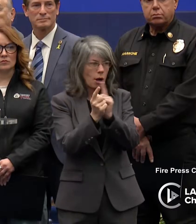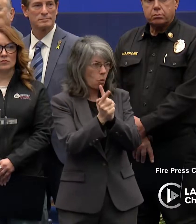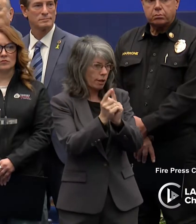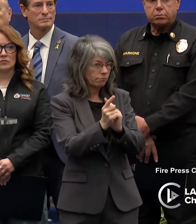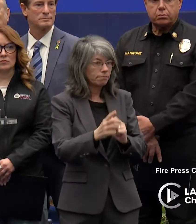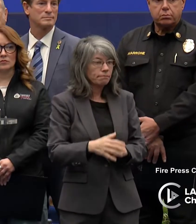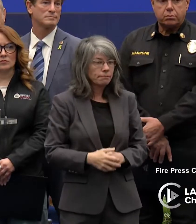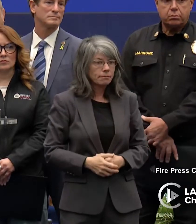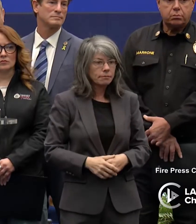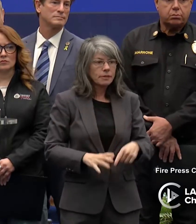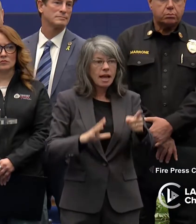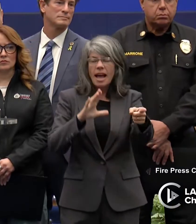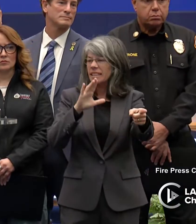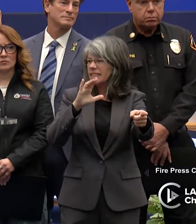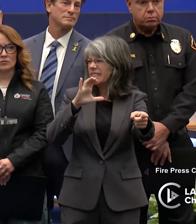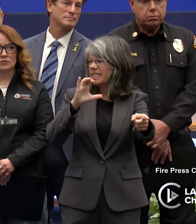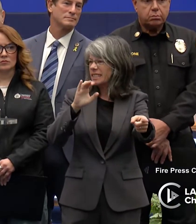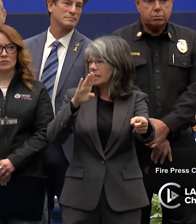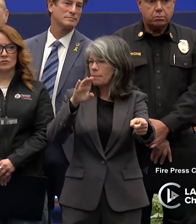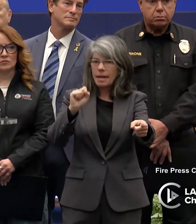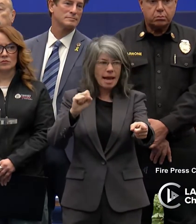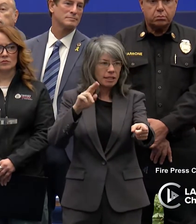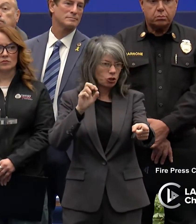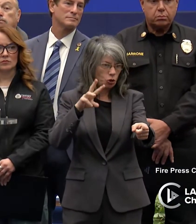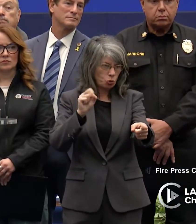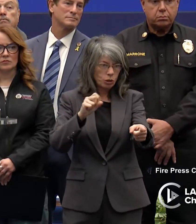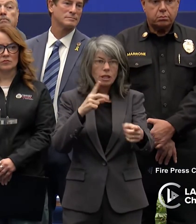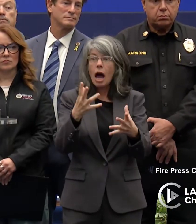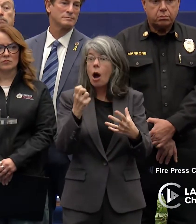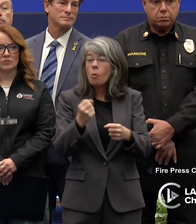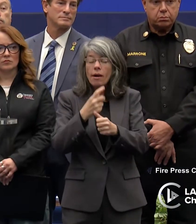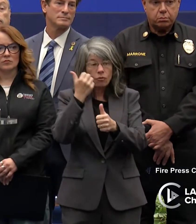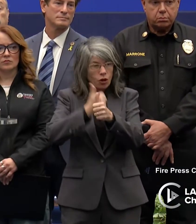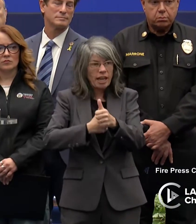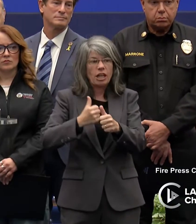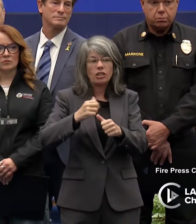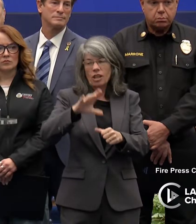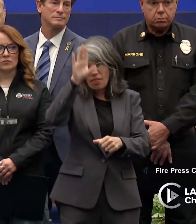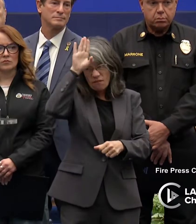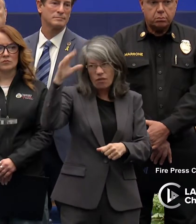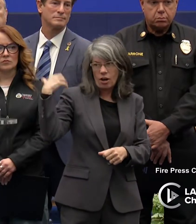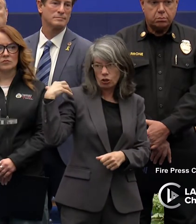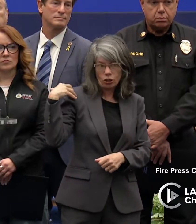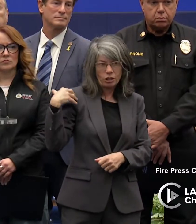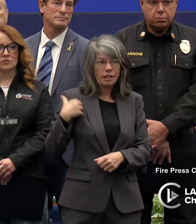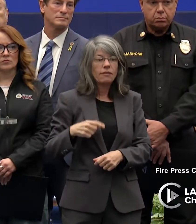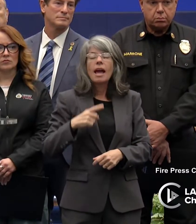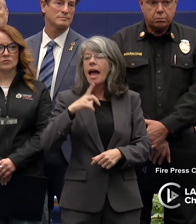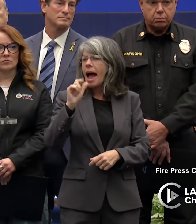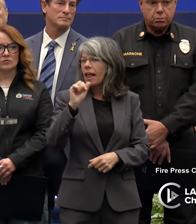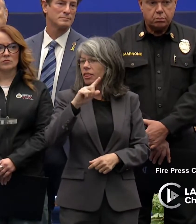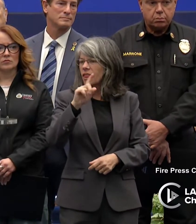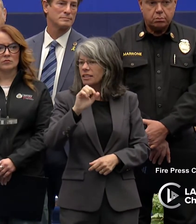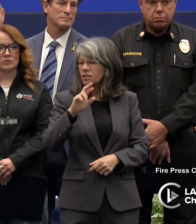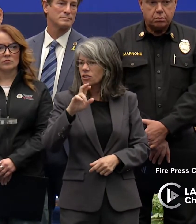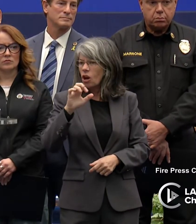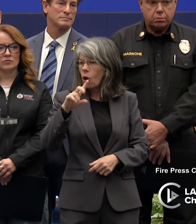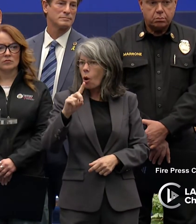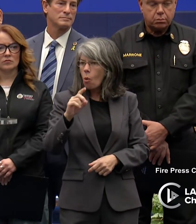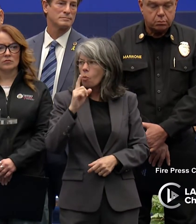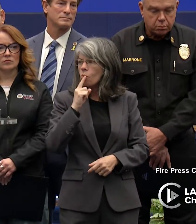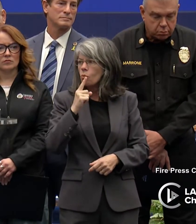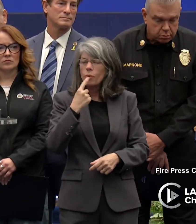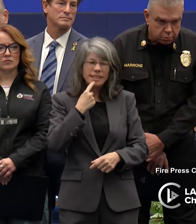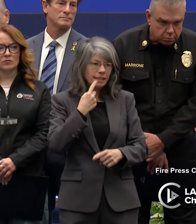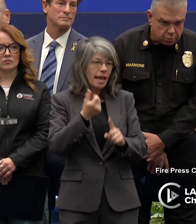your answers. Jonathan Vigliotti with CBS News. My question is, I have one for each of the fire chiefs. And I just want to start off saying the firefighters, the men and